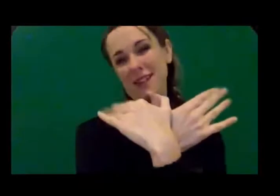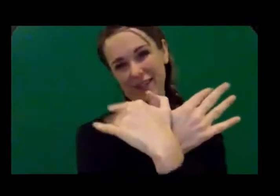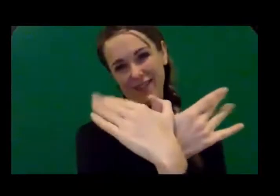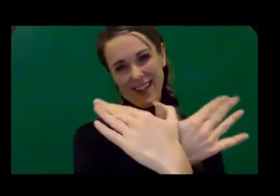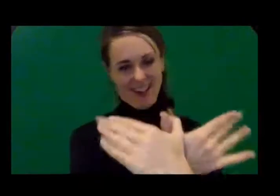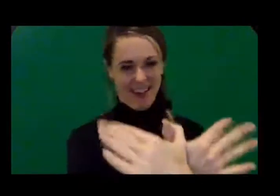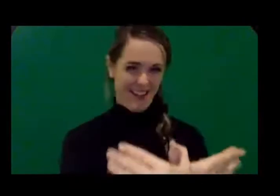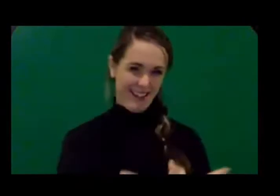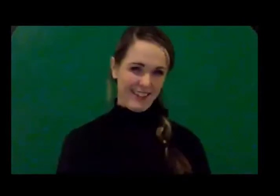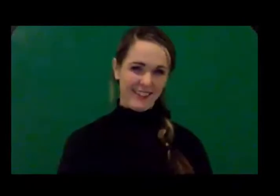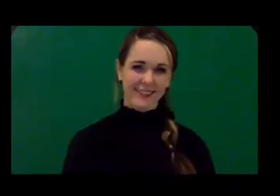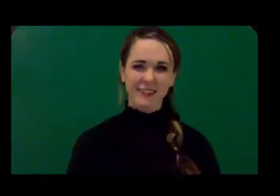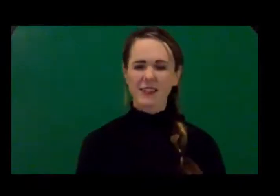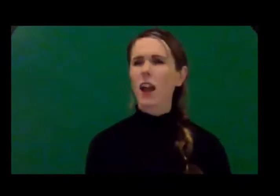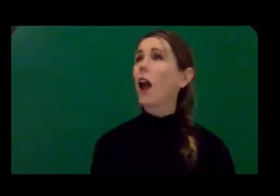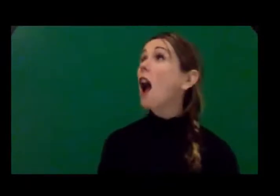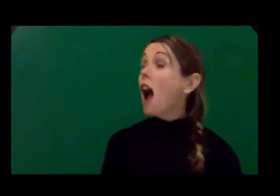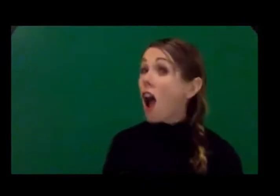Really?